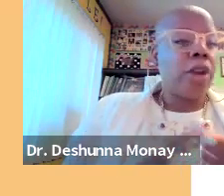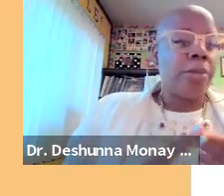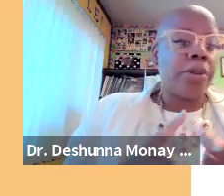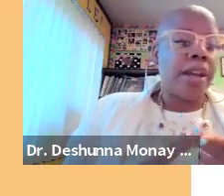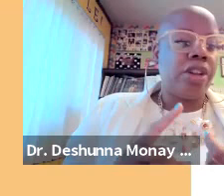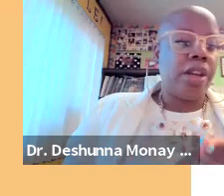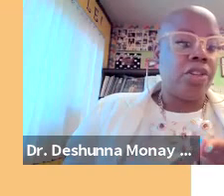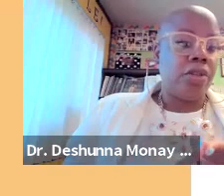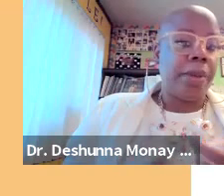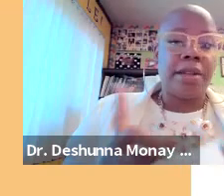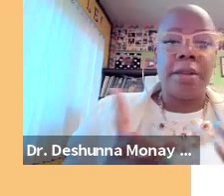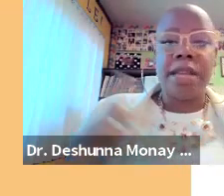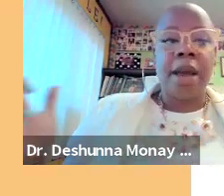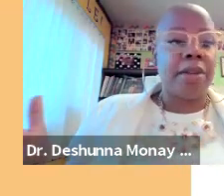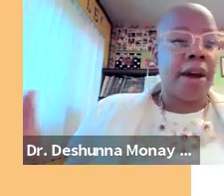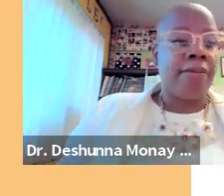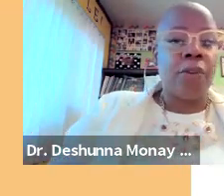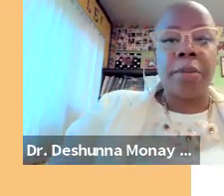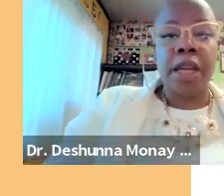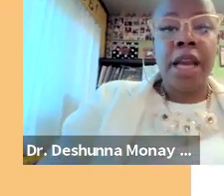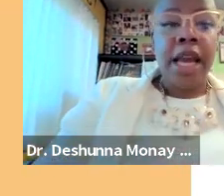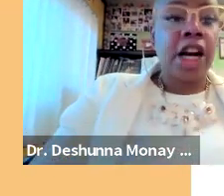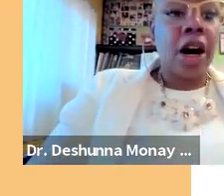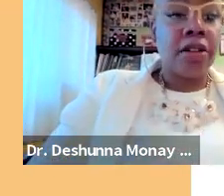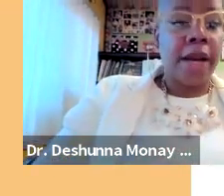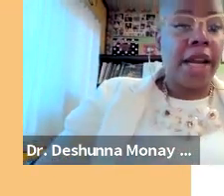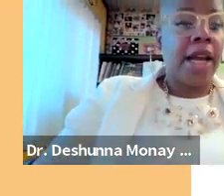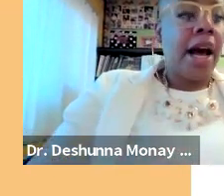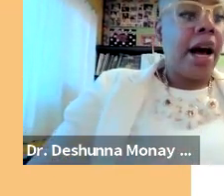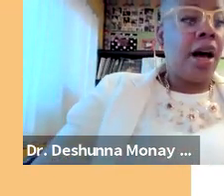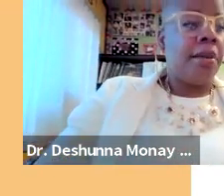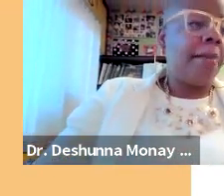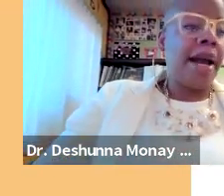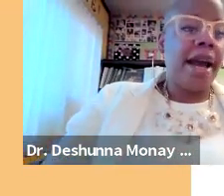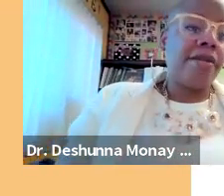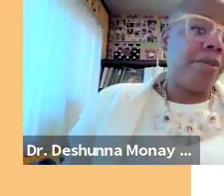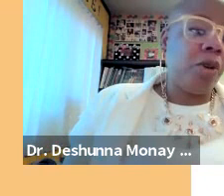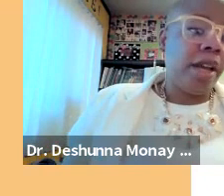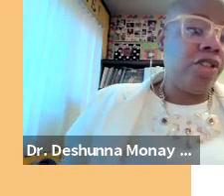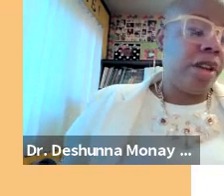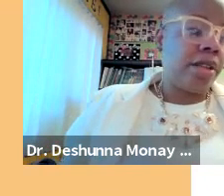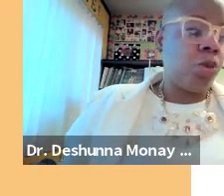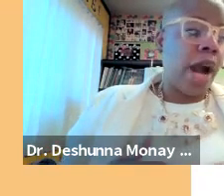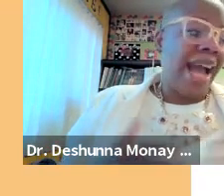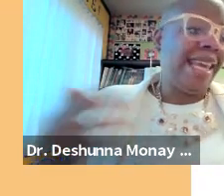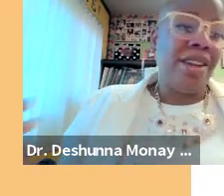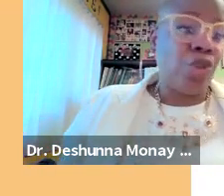I have transportation issues because sometimes if I'm formerly incarcerated, I might have stipulations where I can't